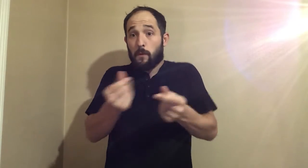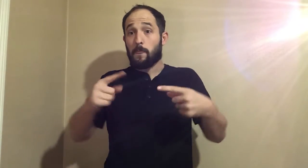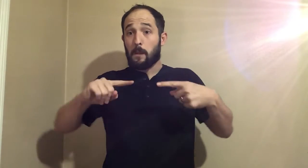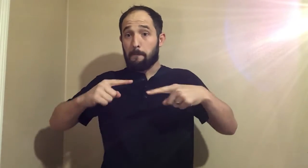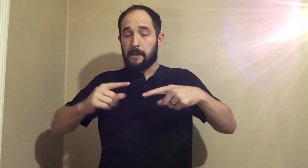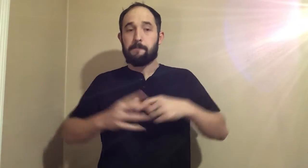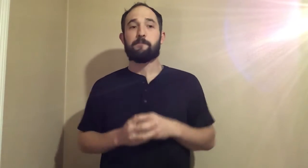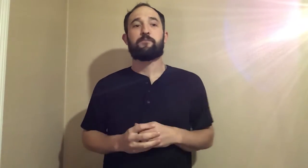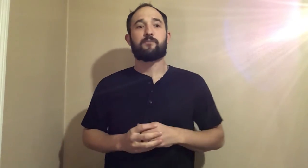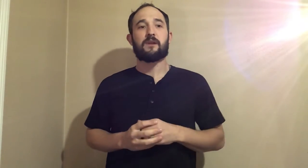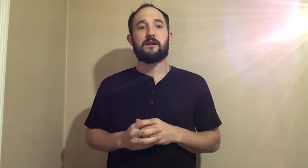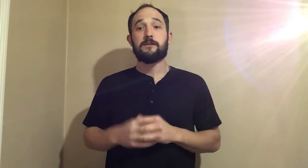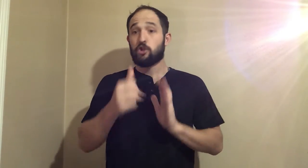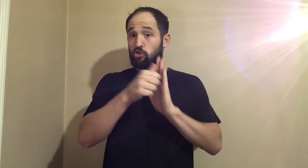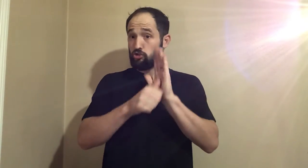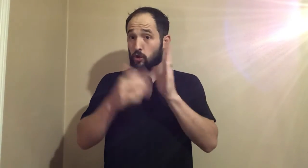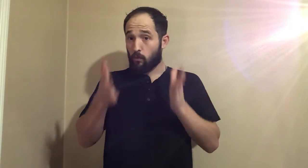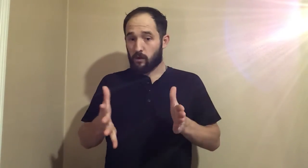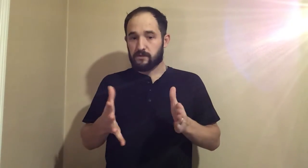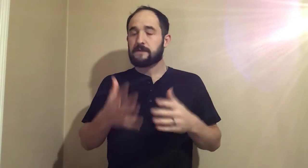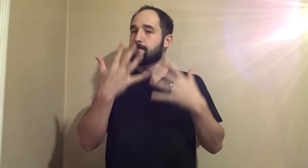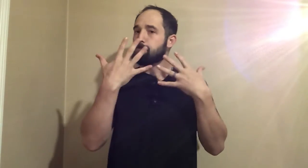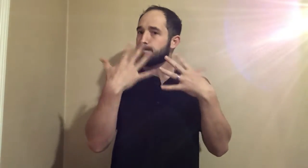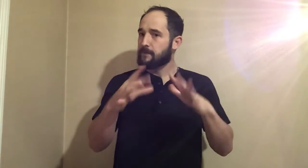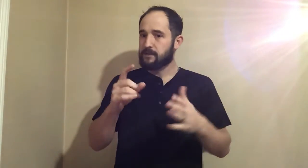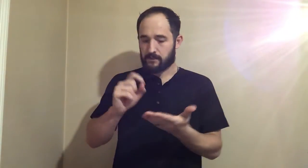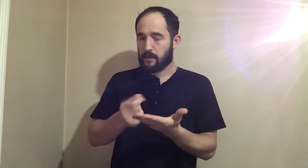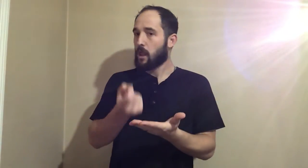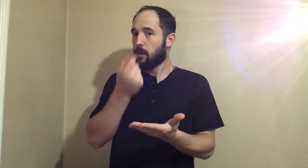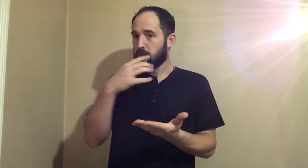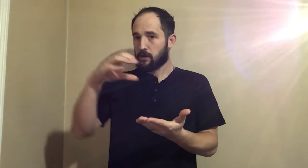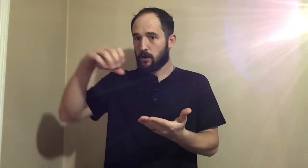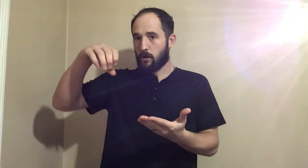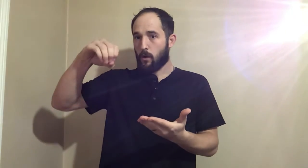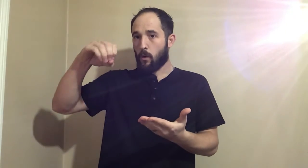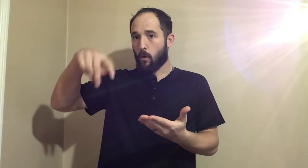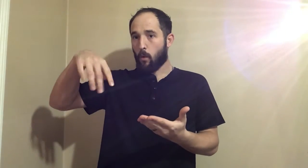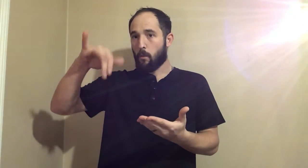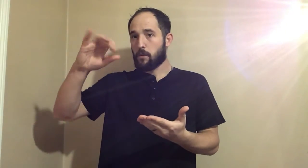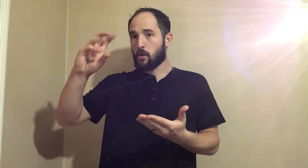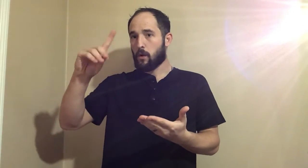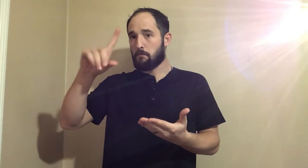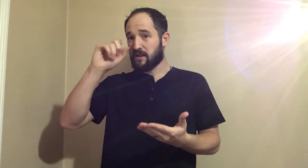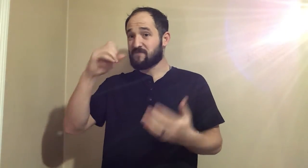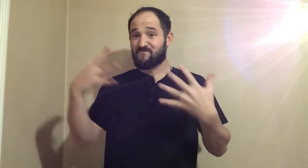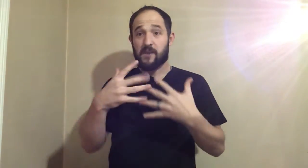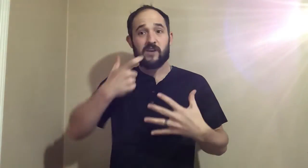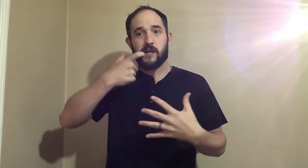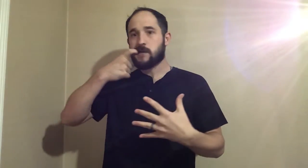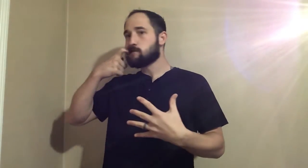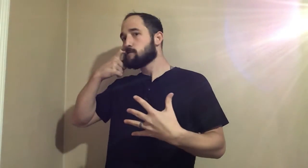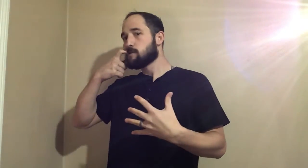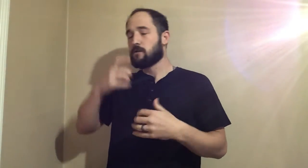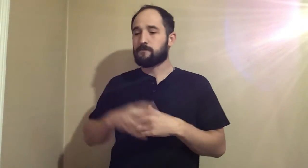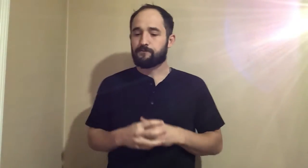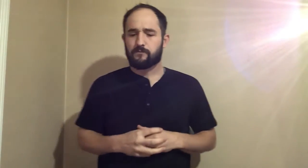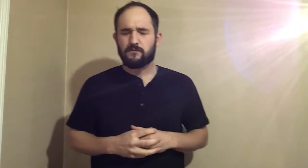to discontinue the opioid medication immediately. So why would the surgeon want her